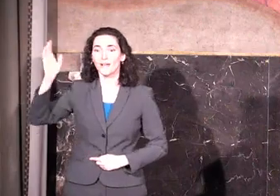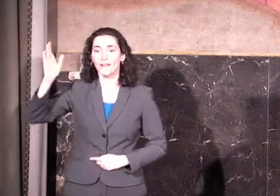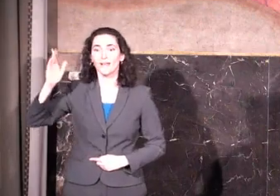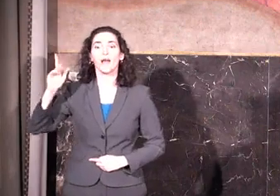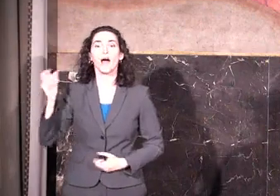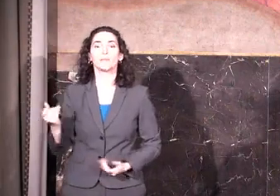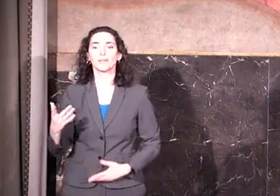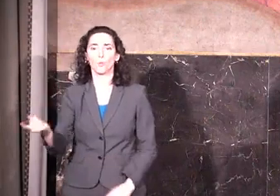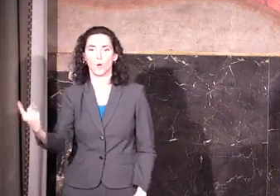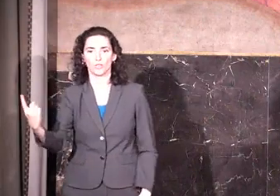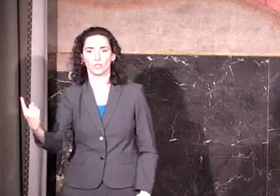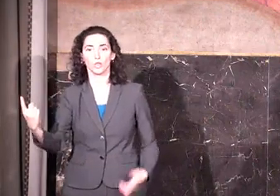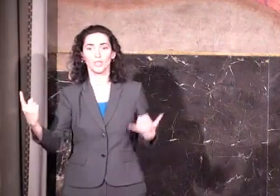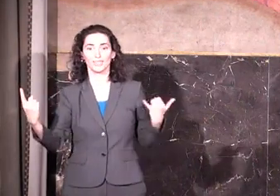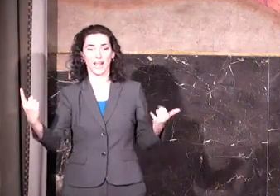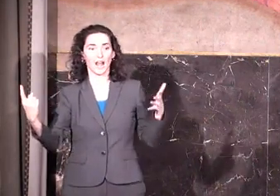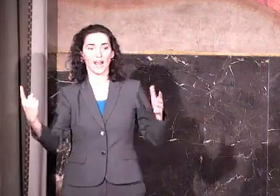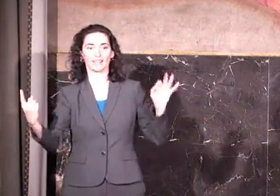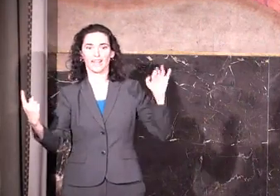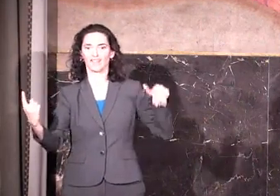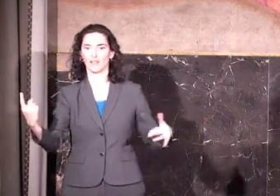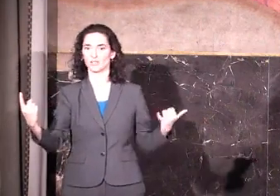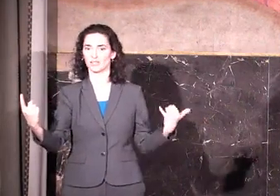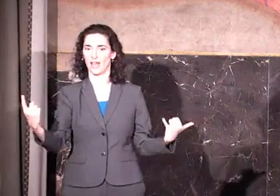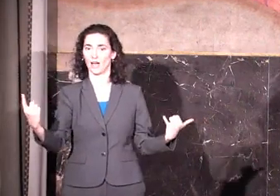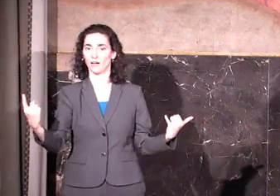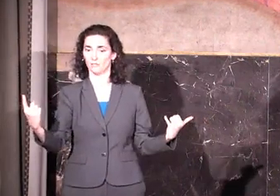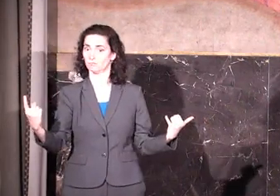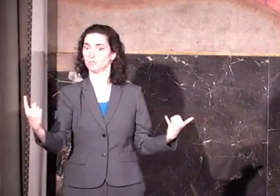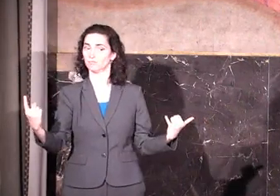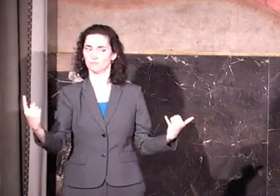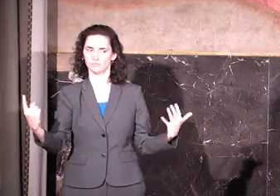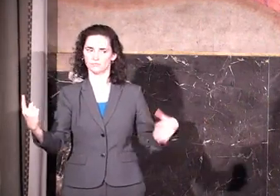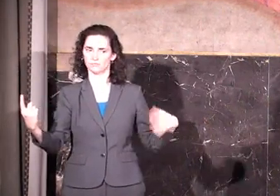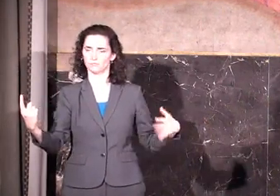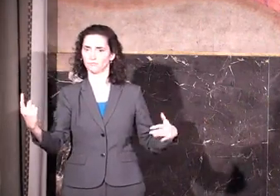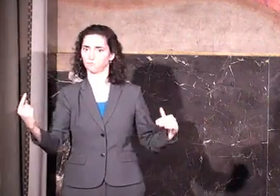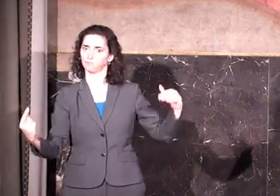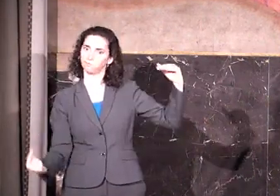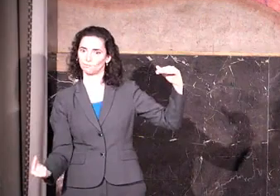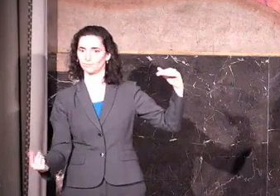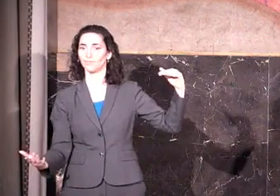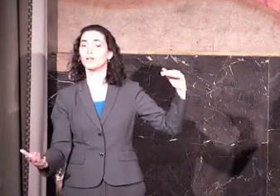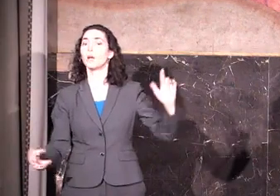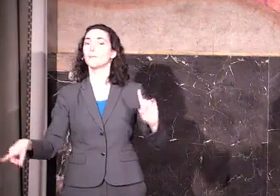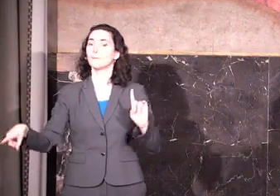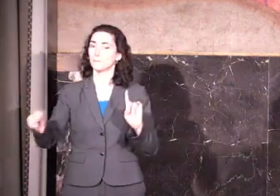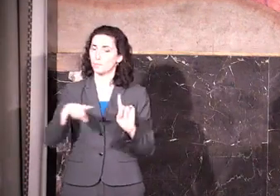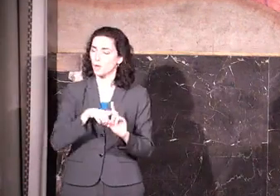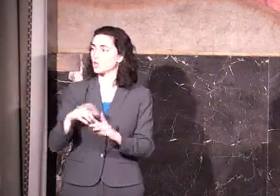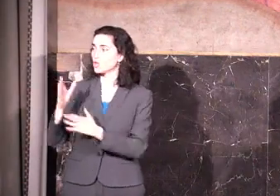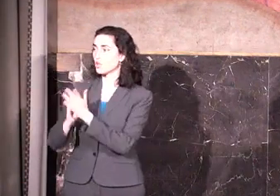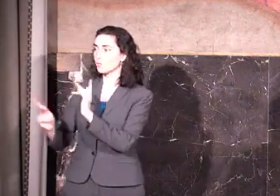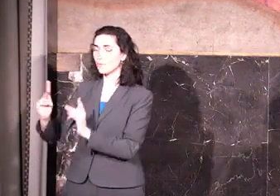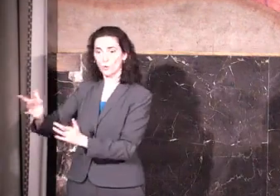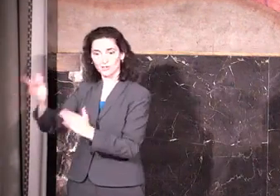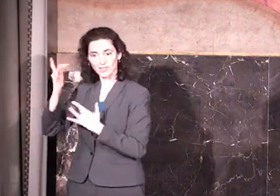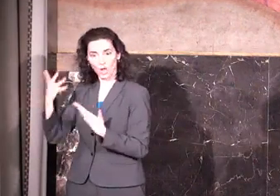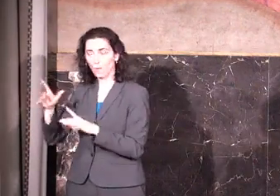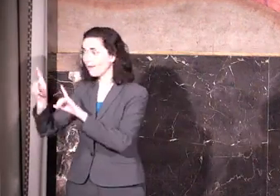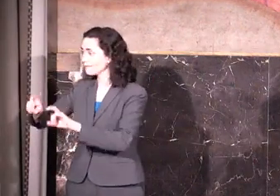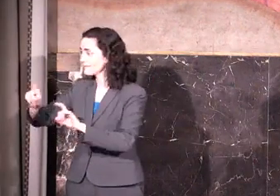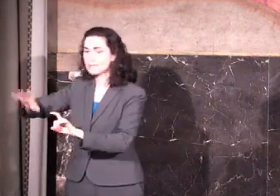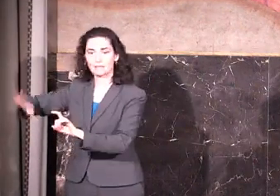over 9,000 today, and that doesn't account for any of the individuals who have not yet been tested, many of whom